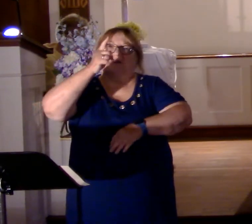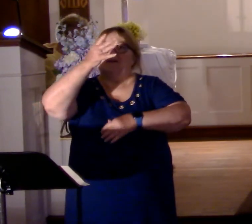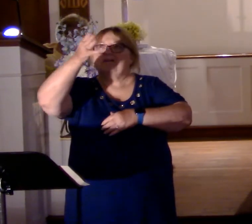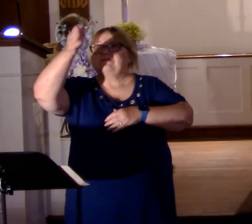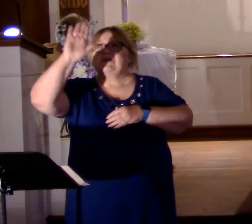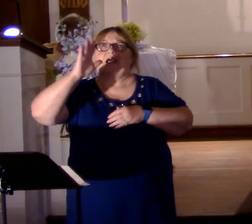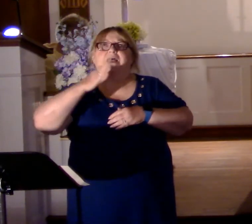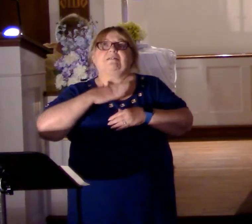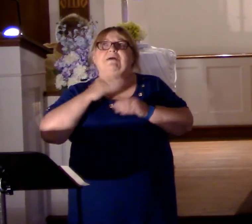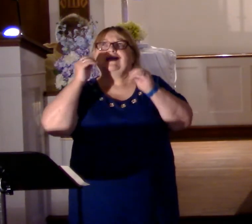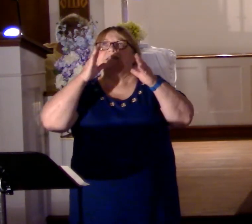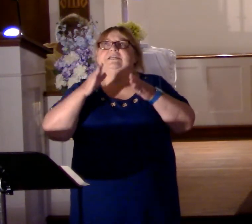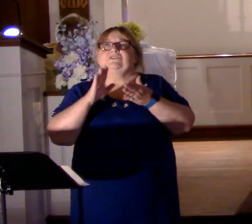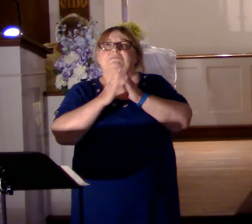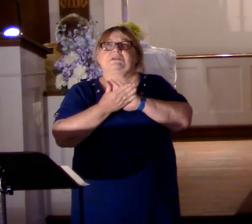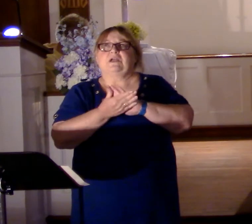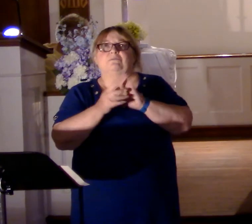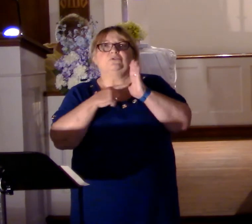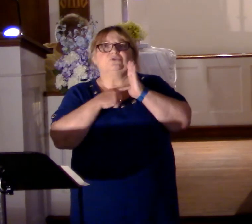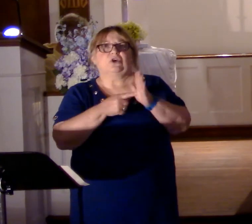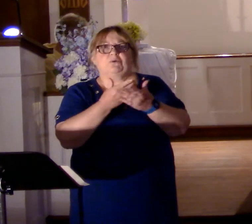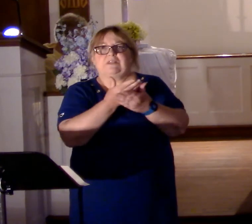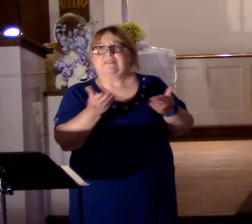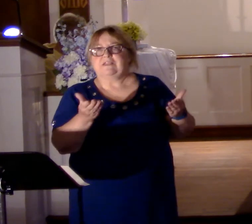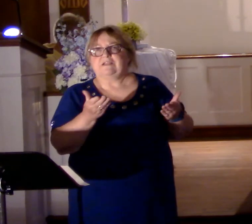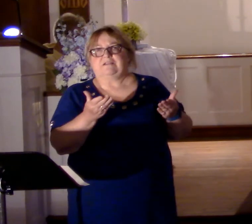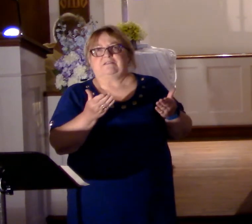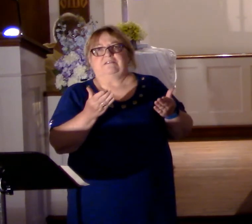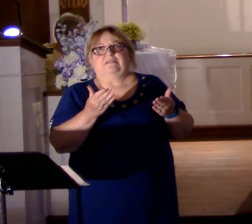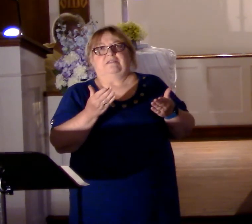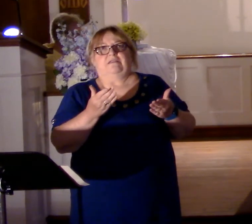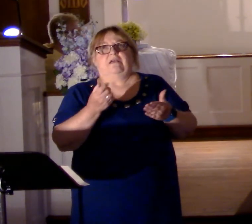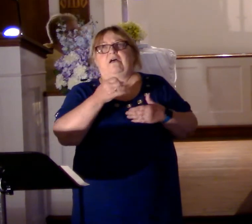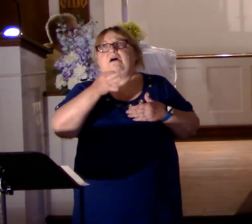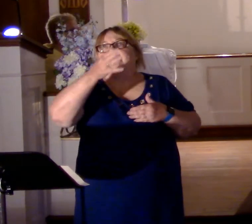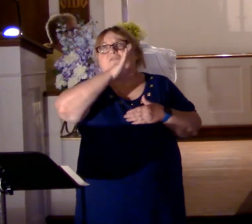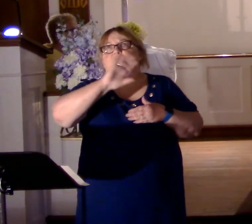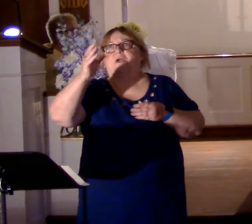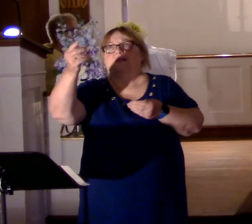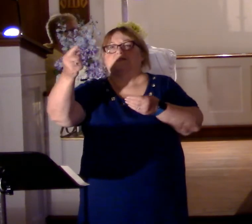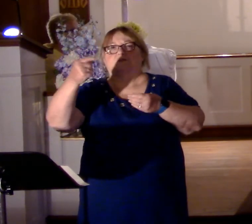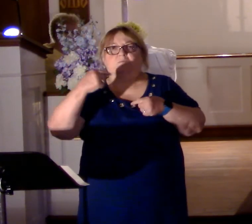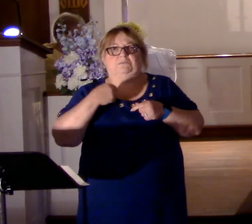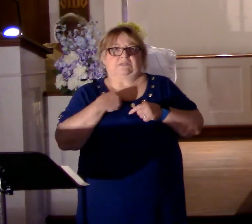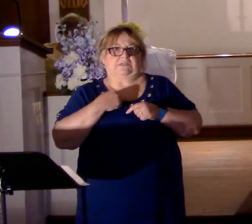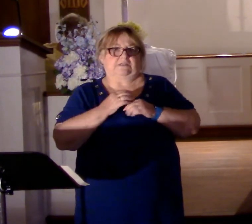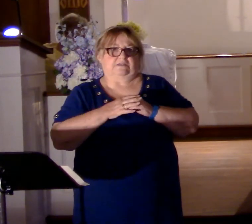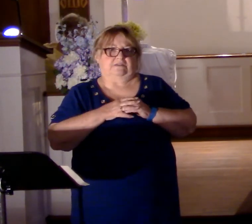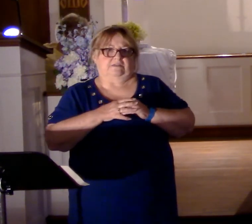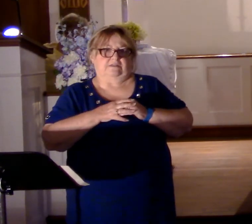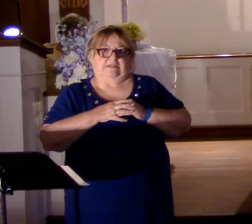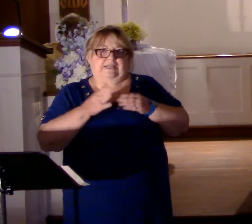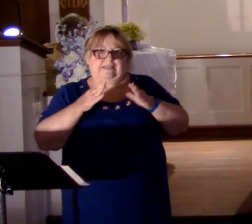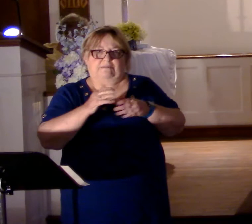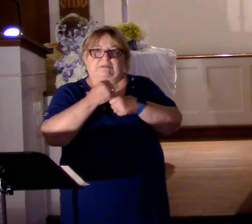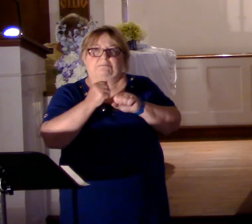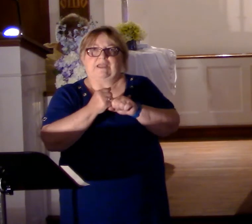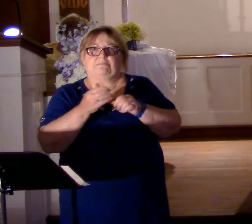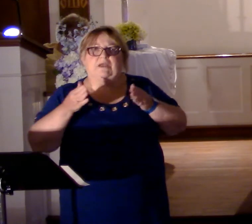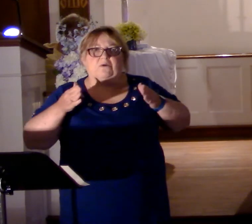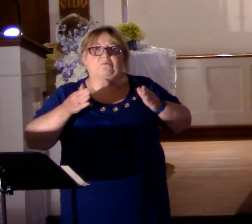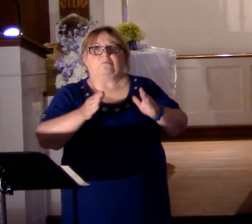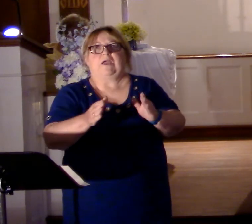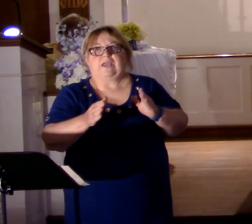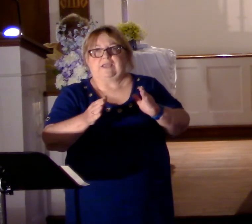God, my teacher be, showing the things of Christ to me. Let me make my way